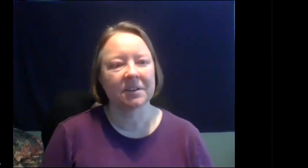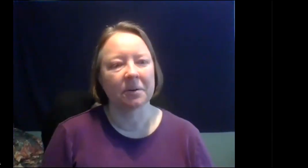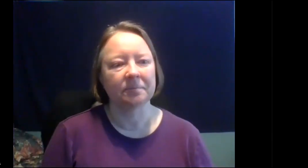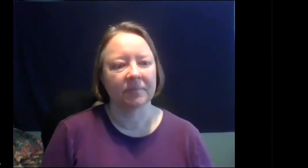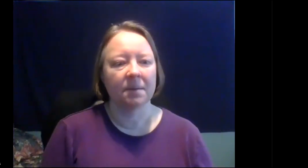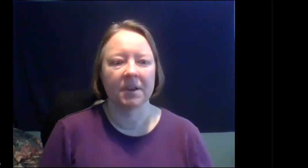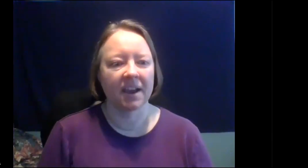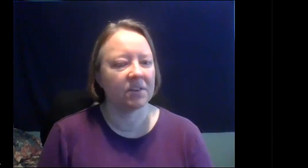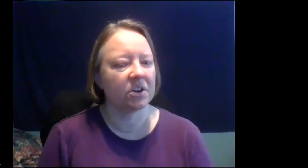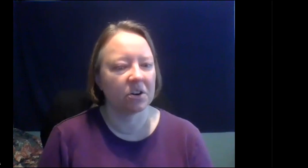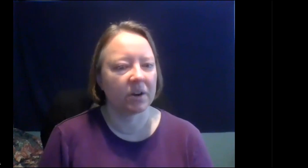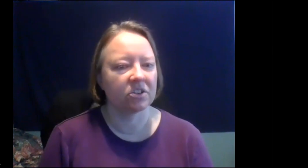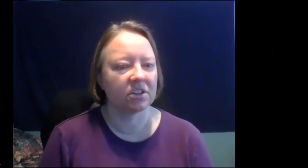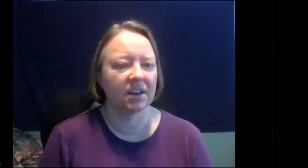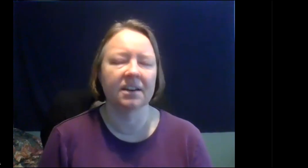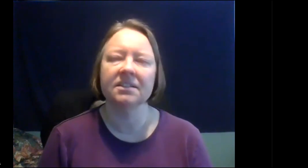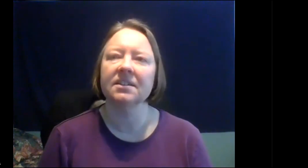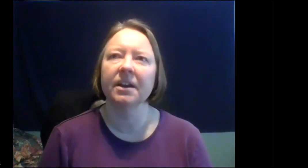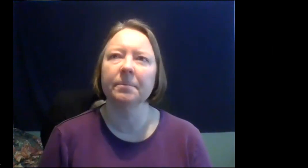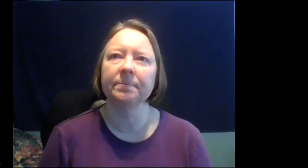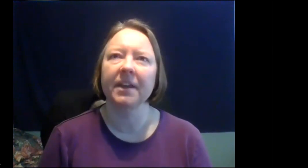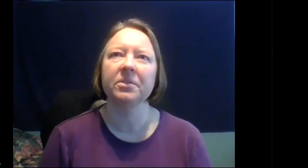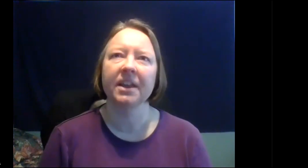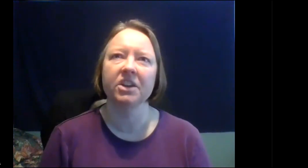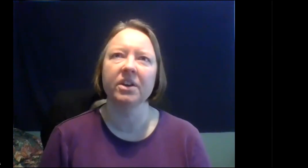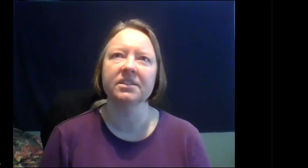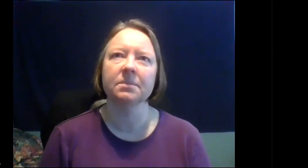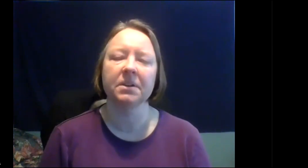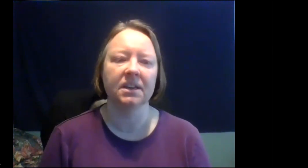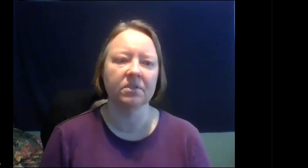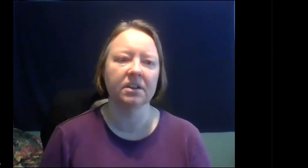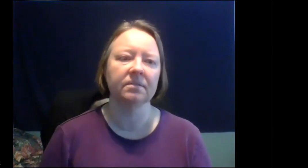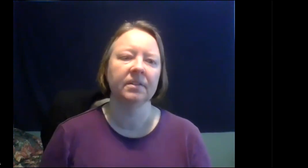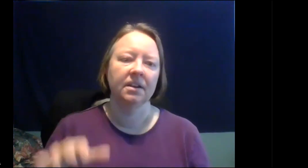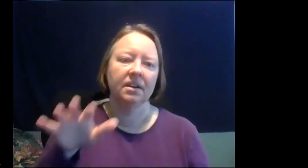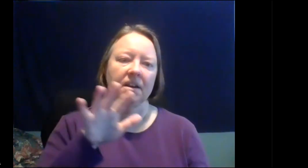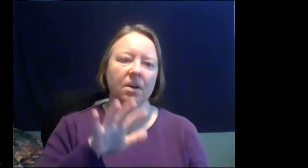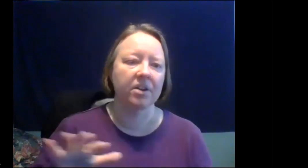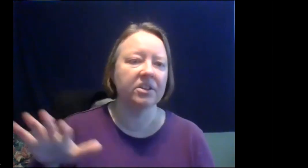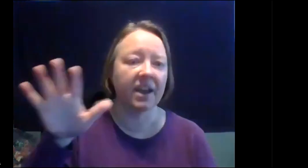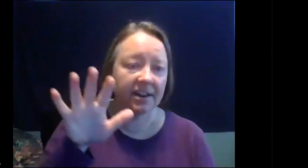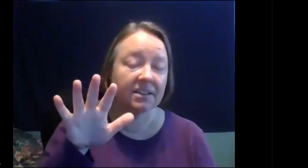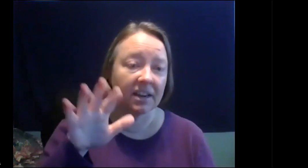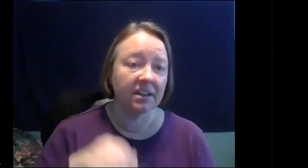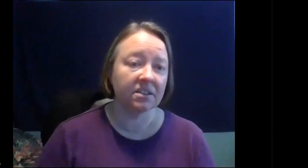So, but yeah, very good question. And it's, I don't think I addressed it, but even around the United